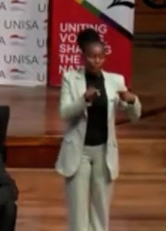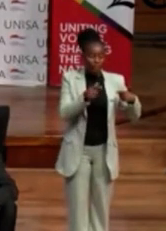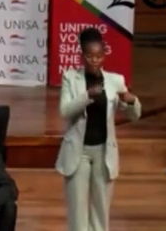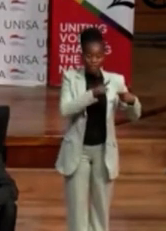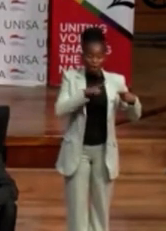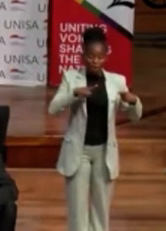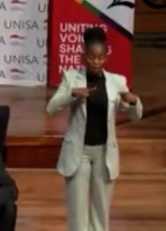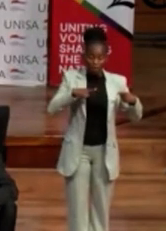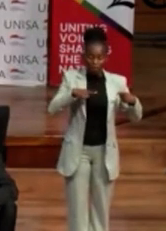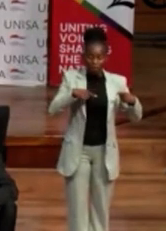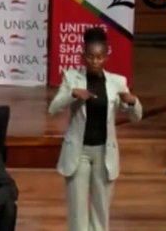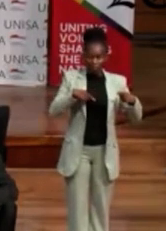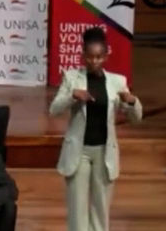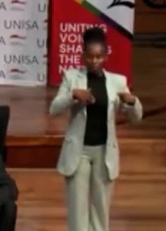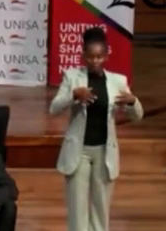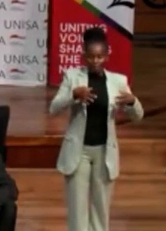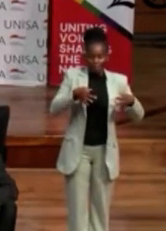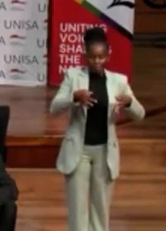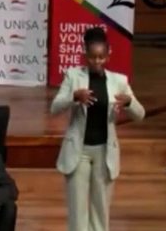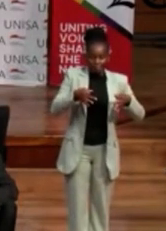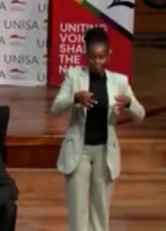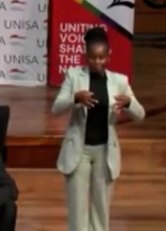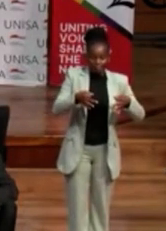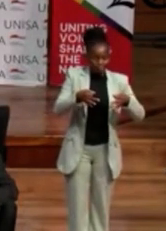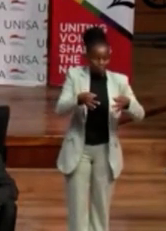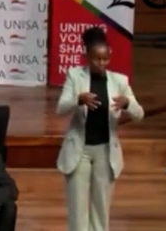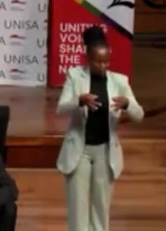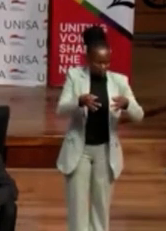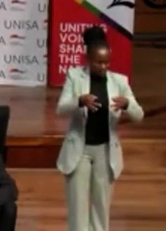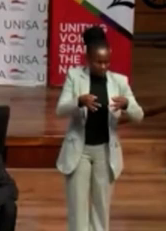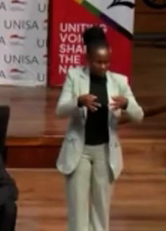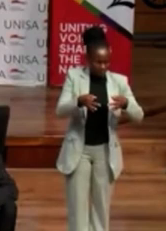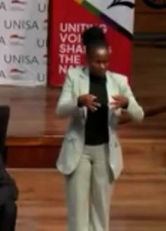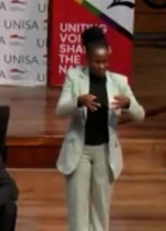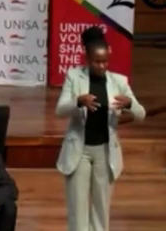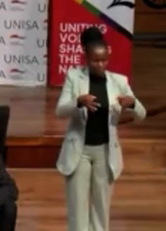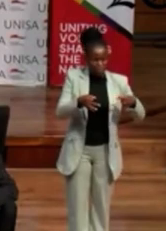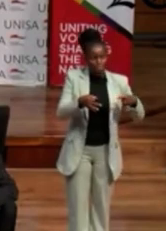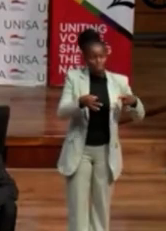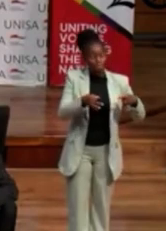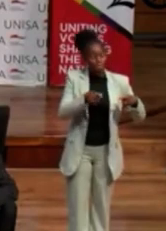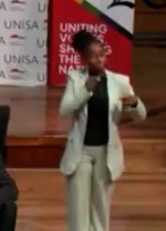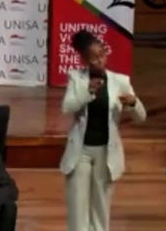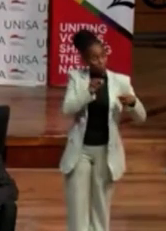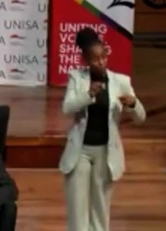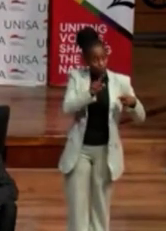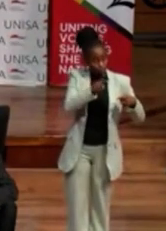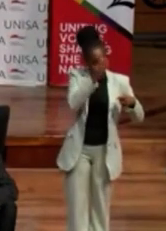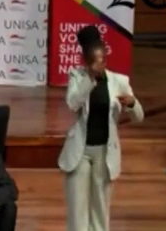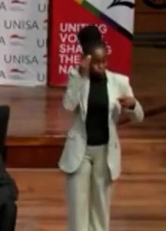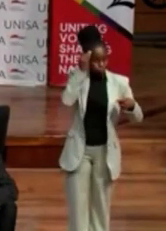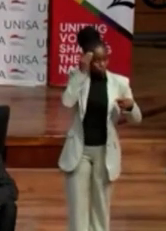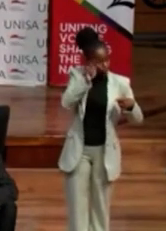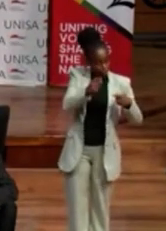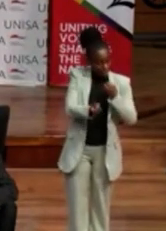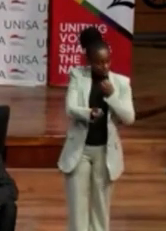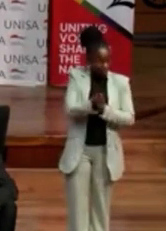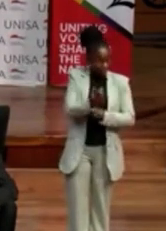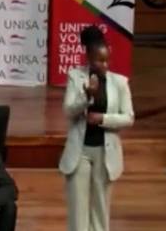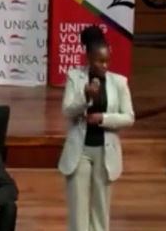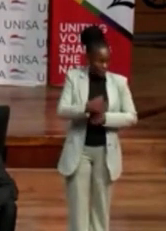it's not a once-off event. I think that we should note. And it actually goes through three